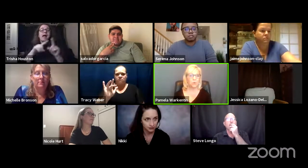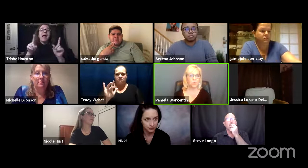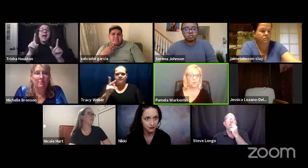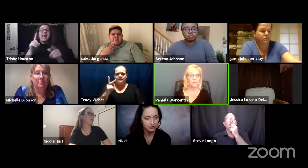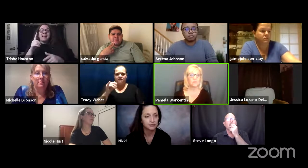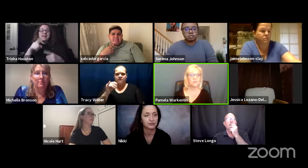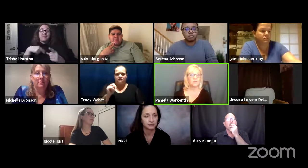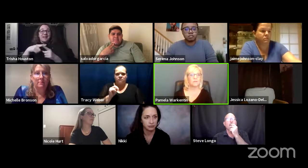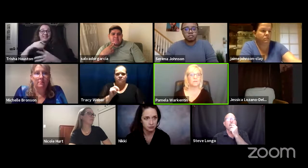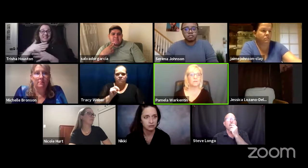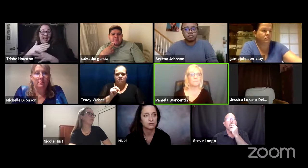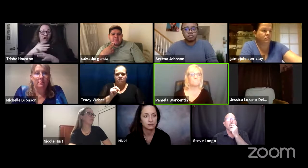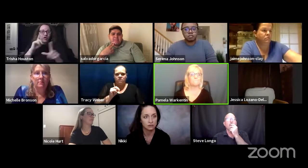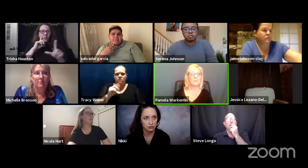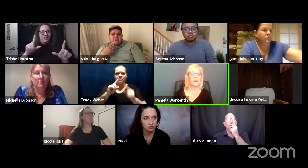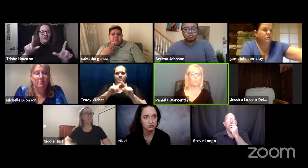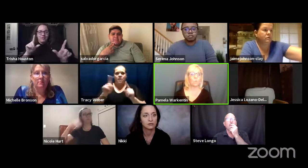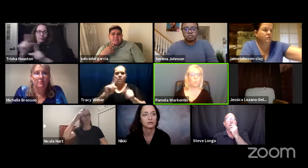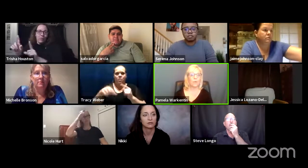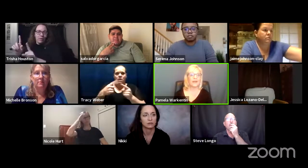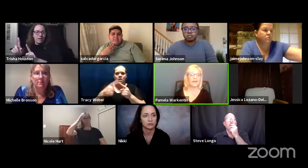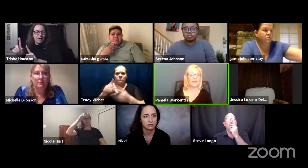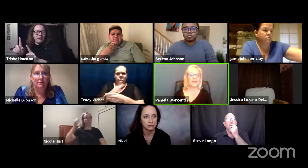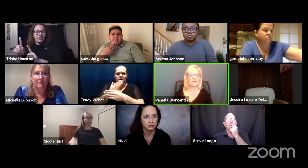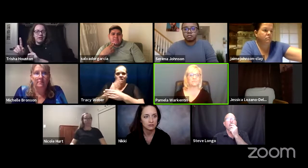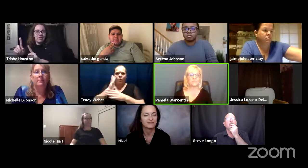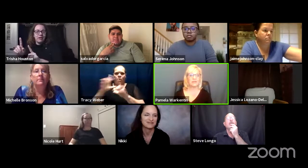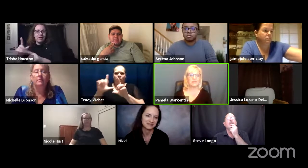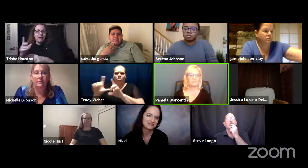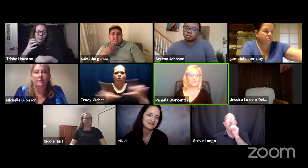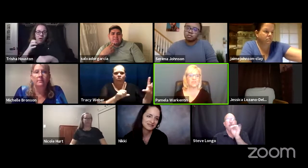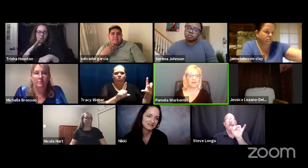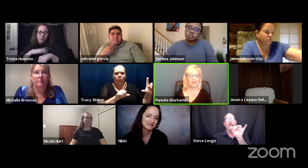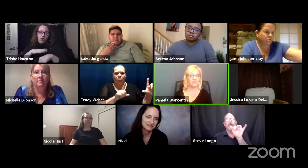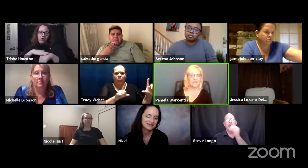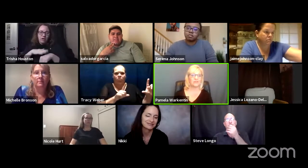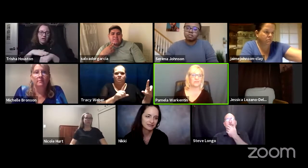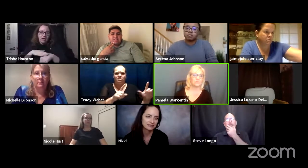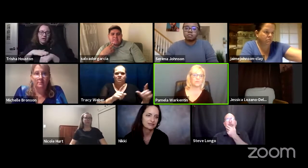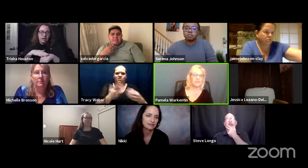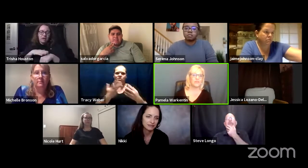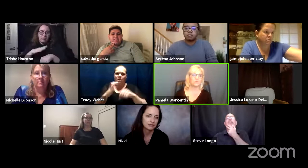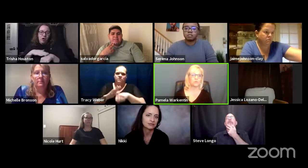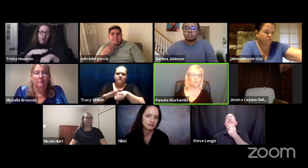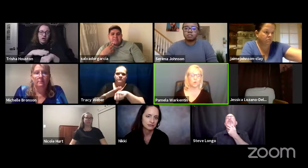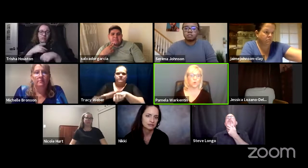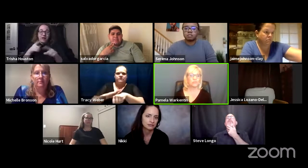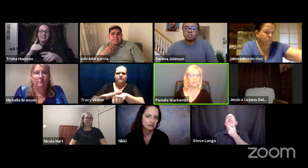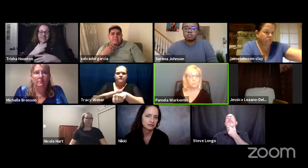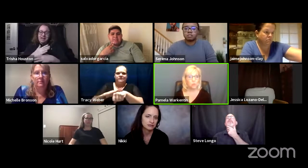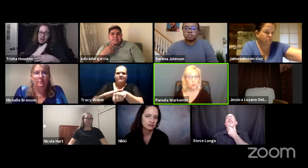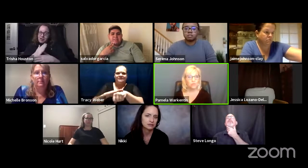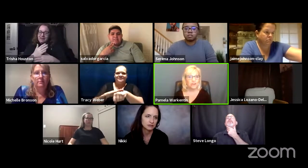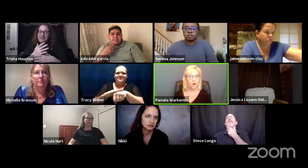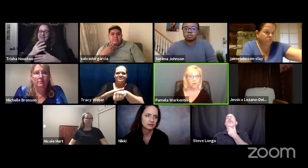people, but when it comes time to share, then those videos are going to move and